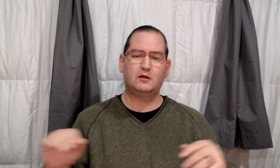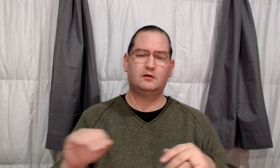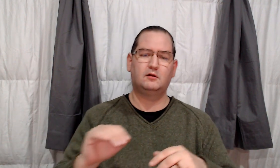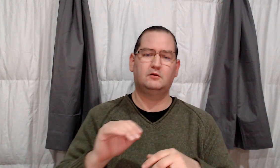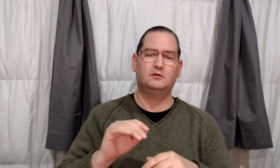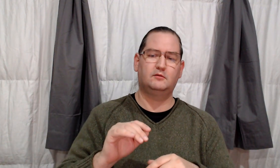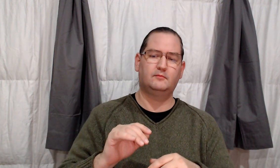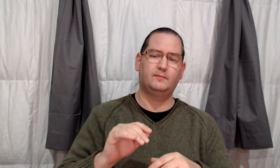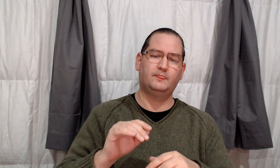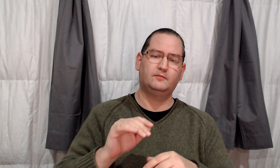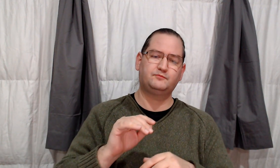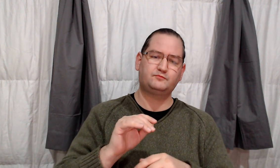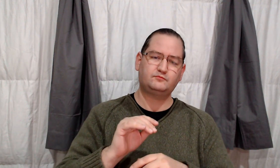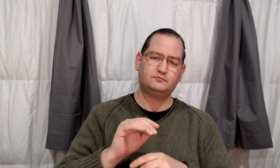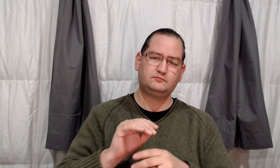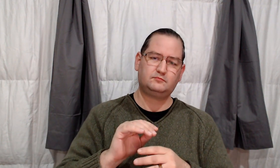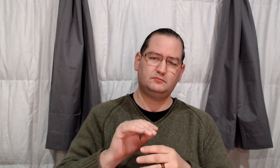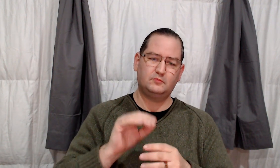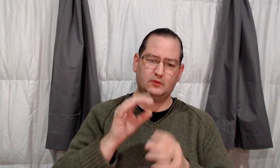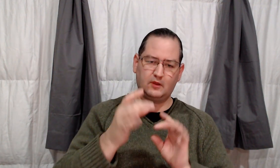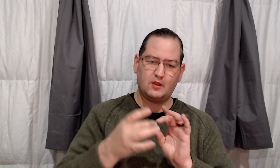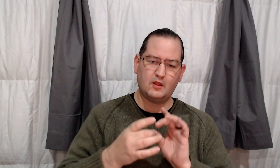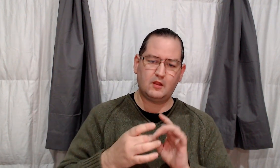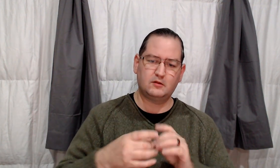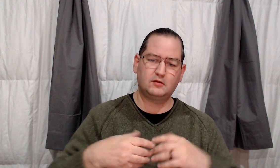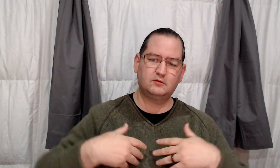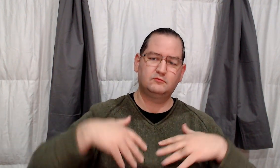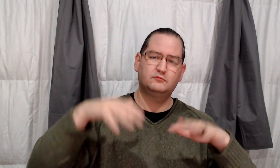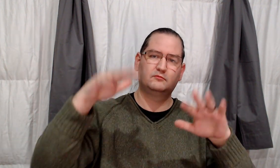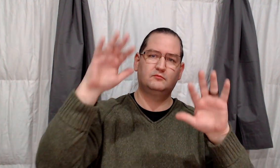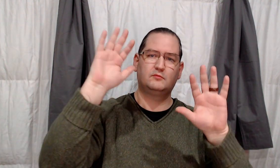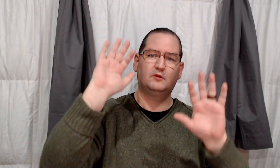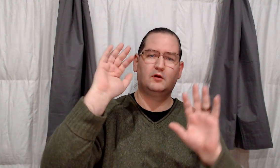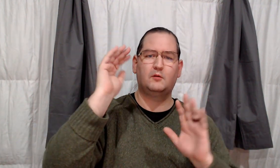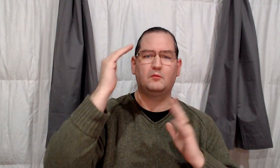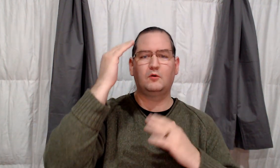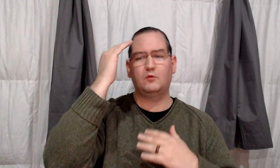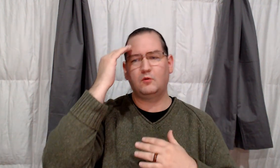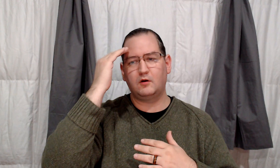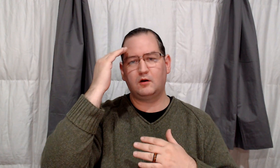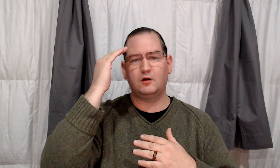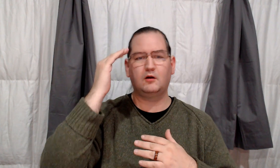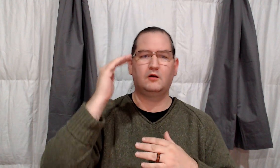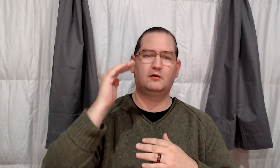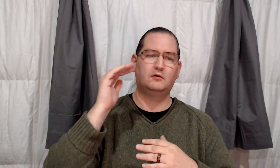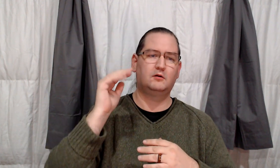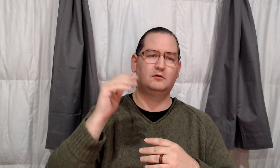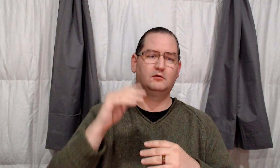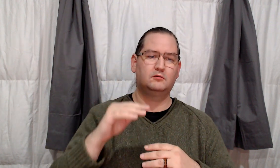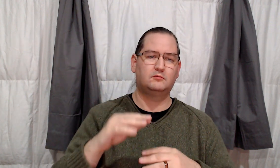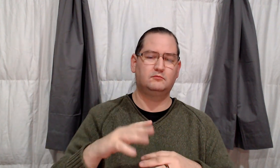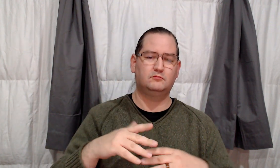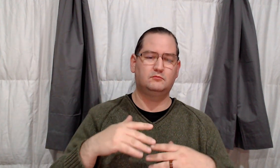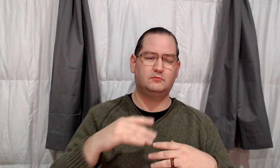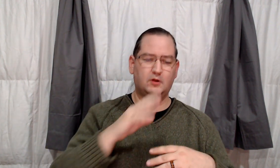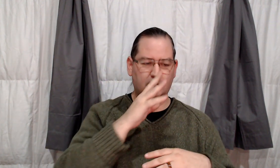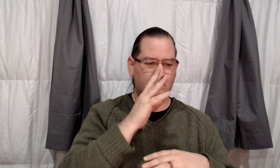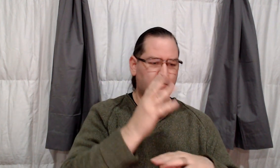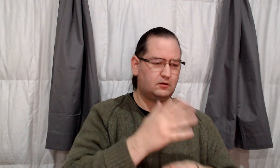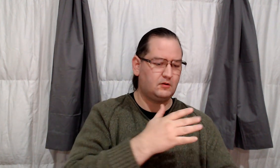of exactly where the arms are positioned, or the hands or fingers, and even the effort it takes to